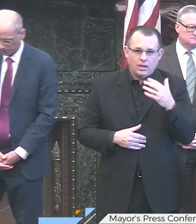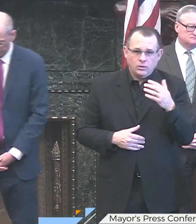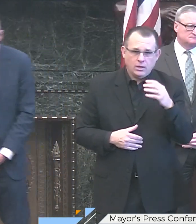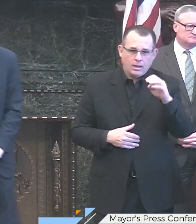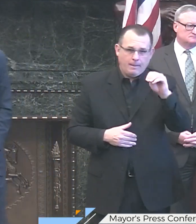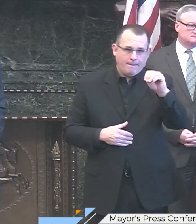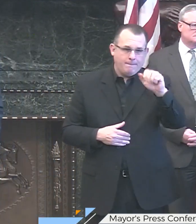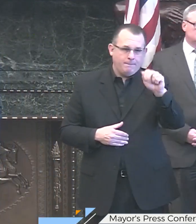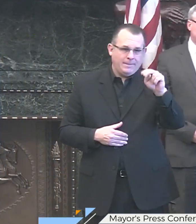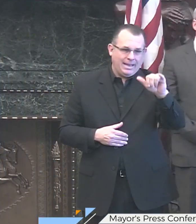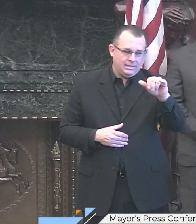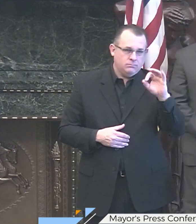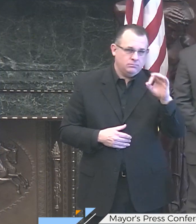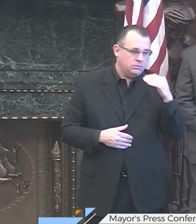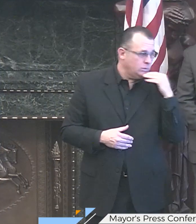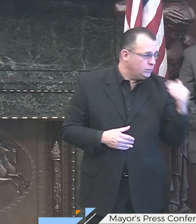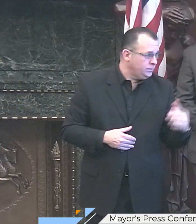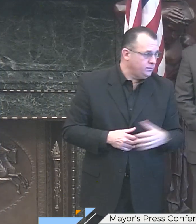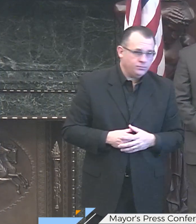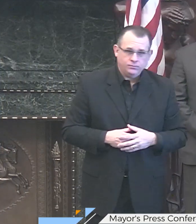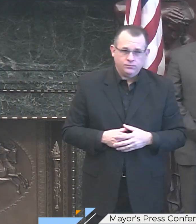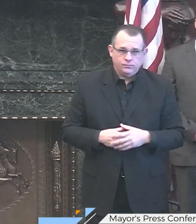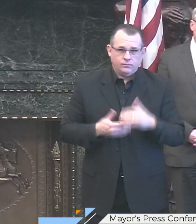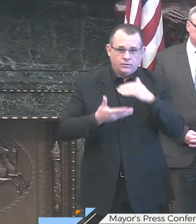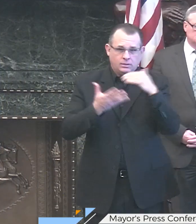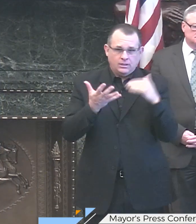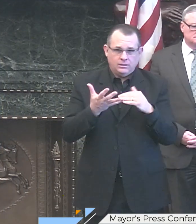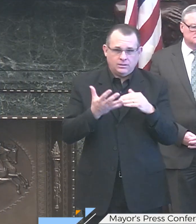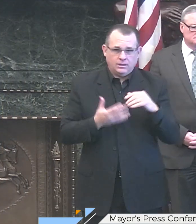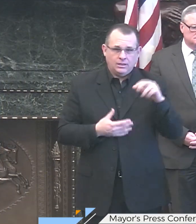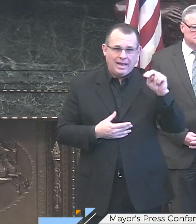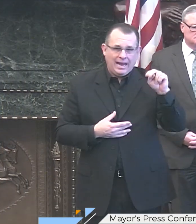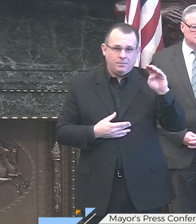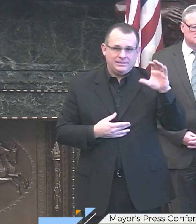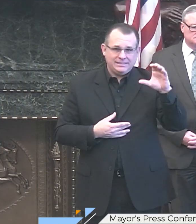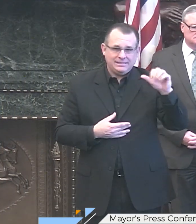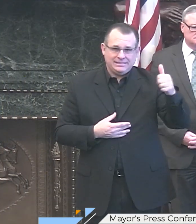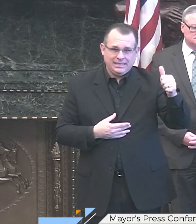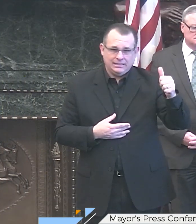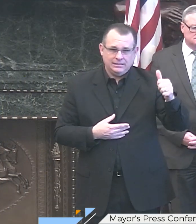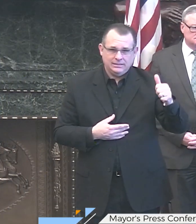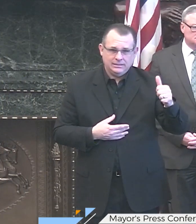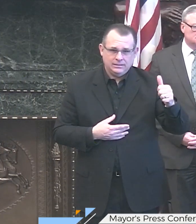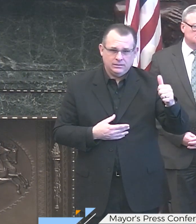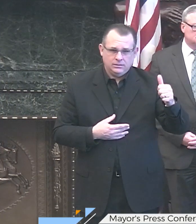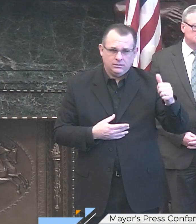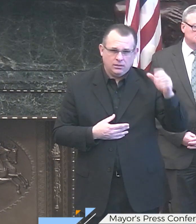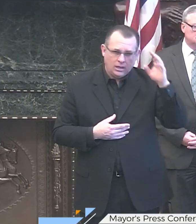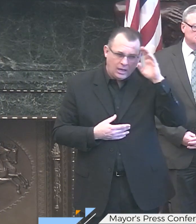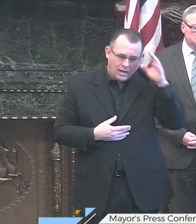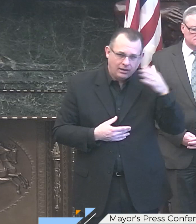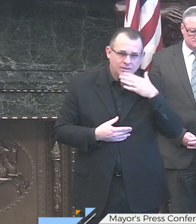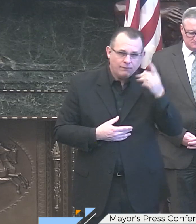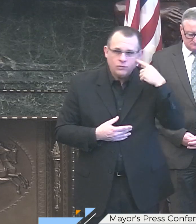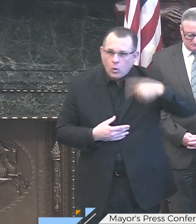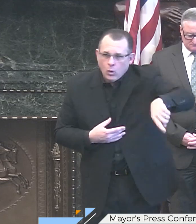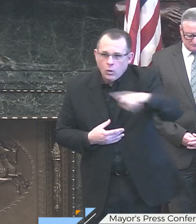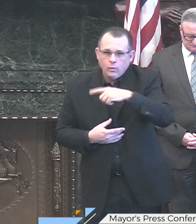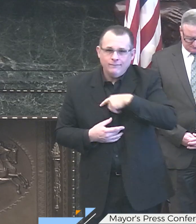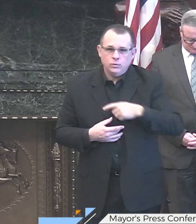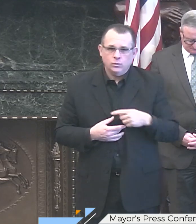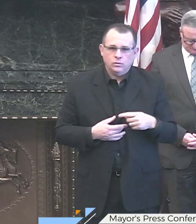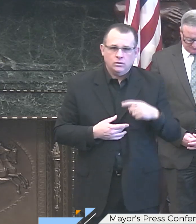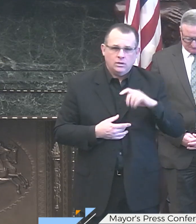Lauren Make of NBC 10. Hi. Thanks, all of you. Another follow-up on the Leah Kurris